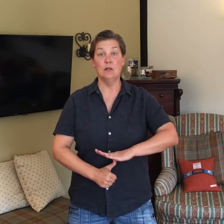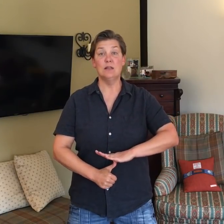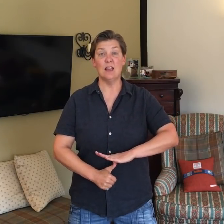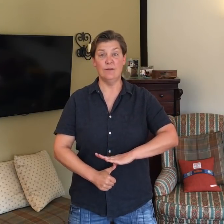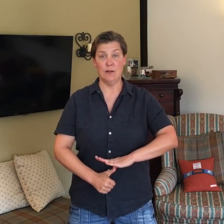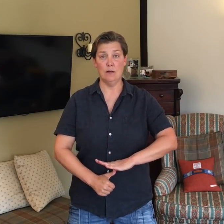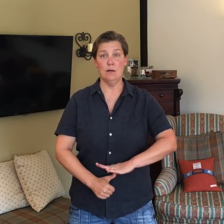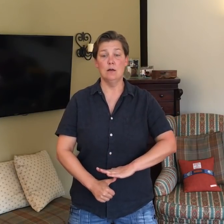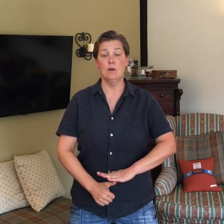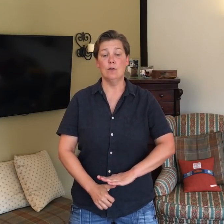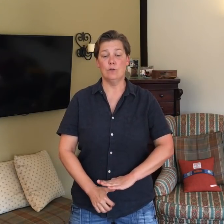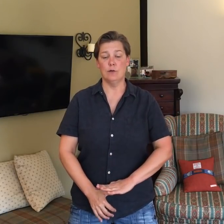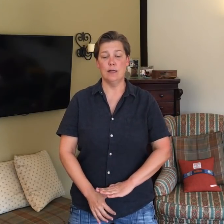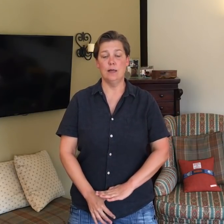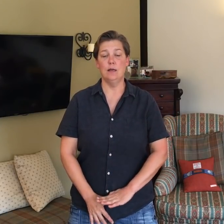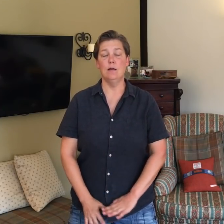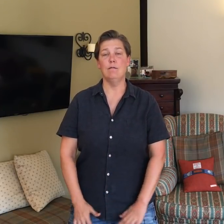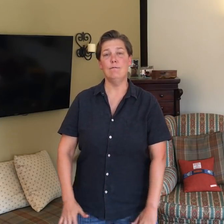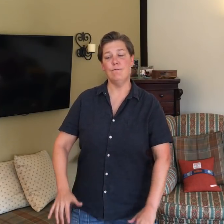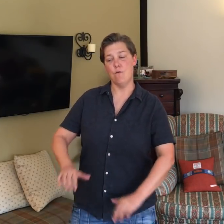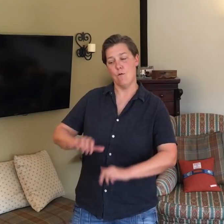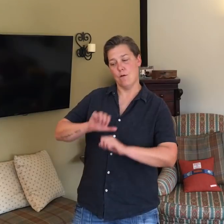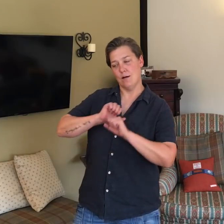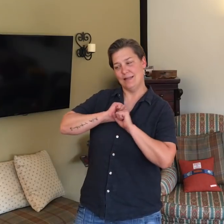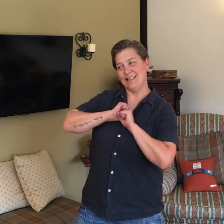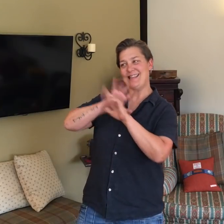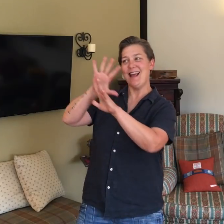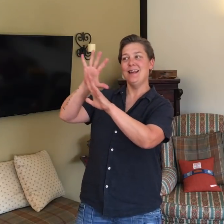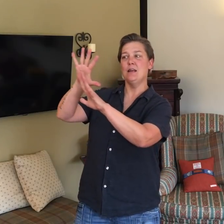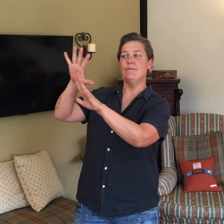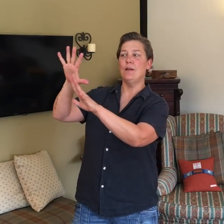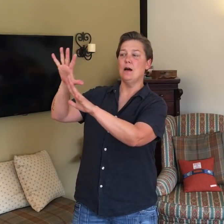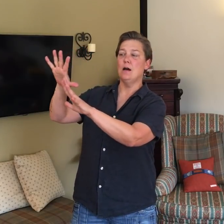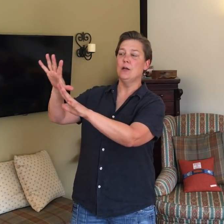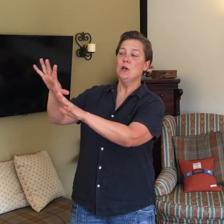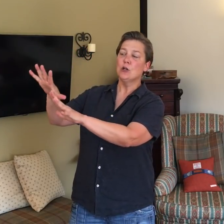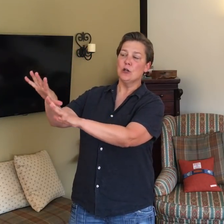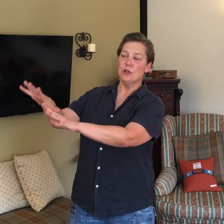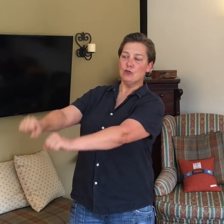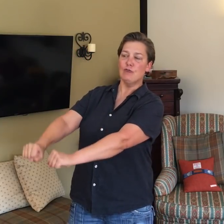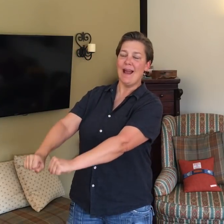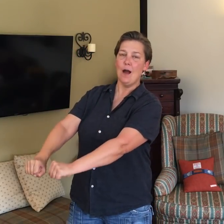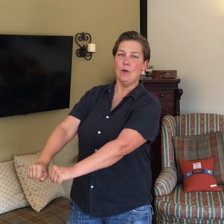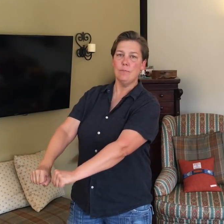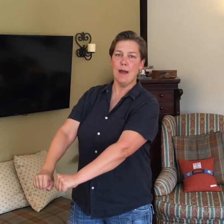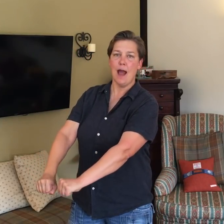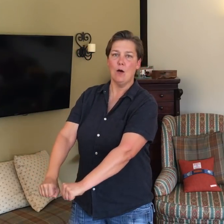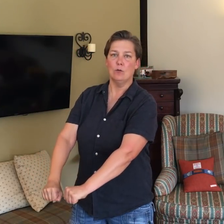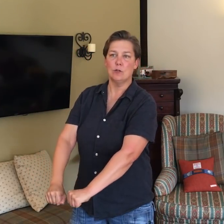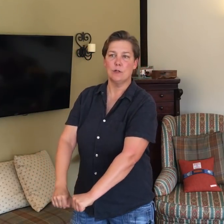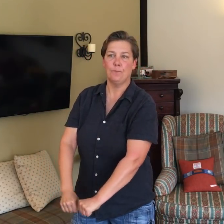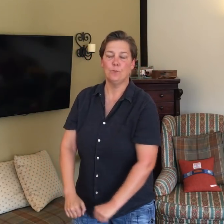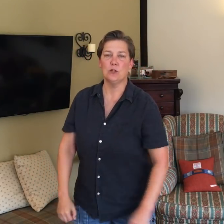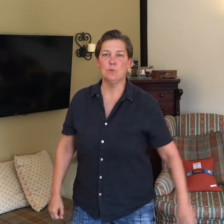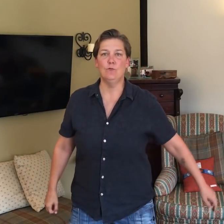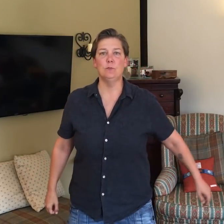Send a flood. 3, 4. Gonna send a flood. Gonna drown them out. Once more from the